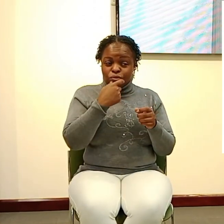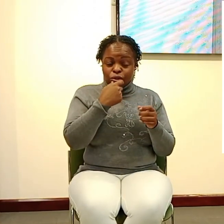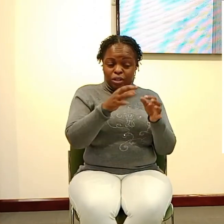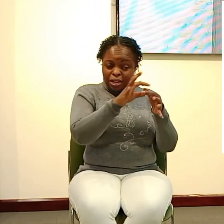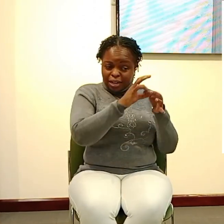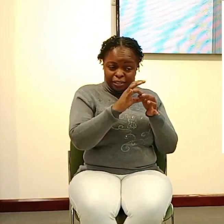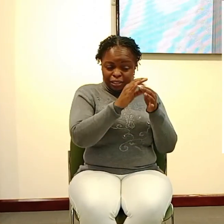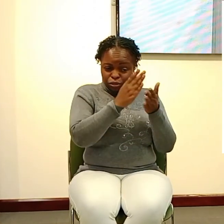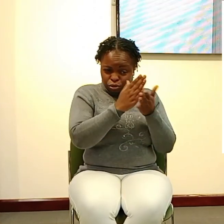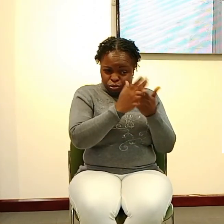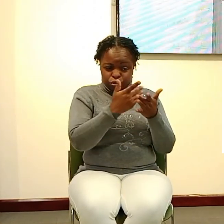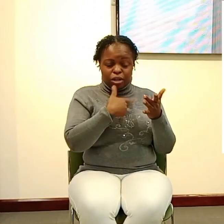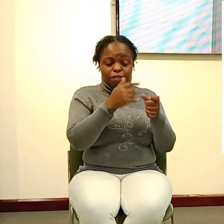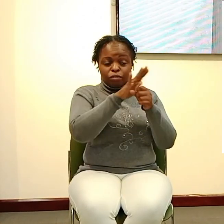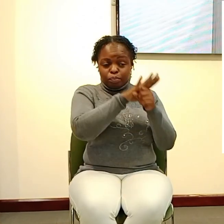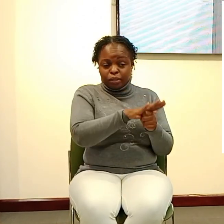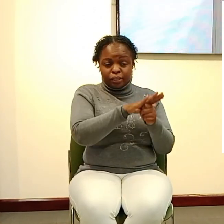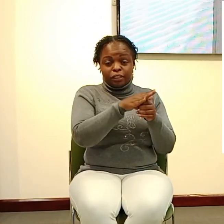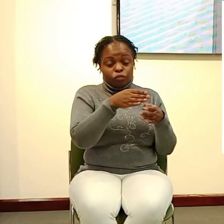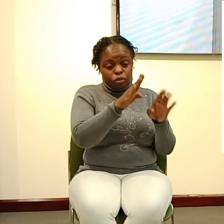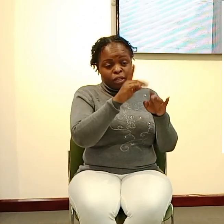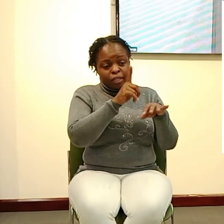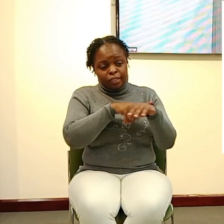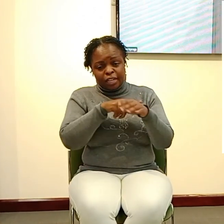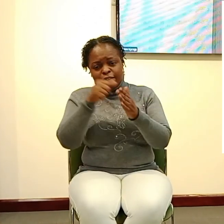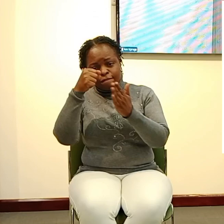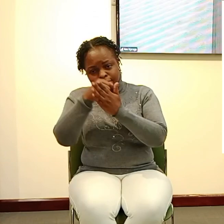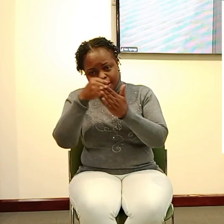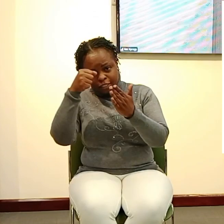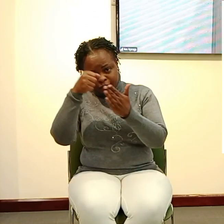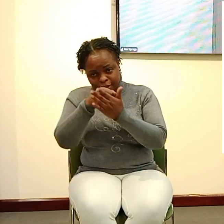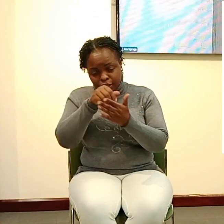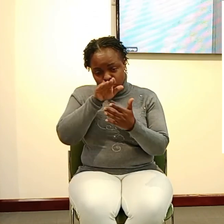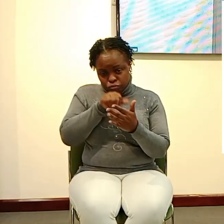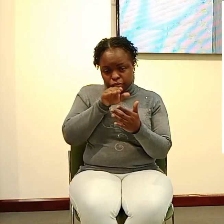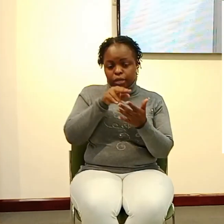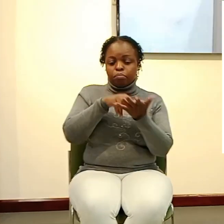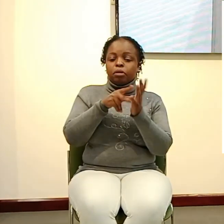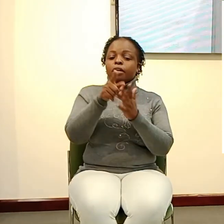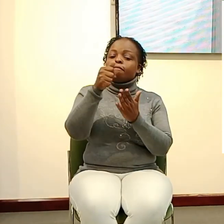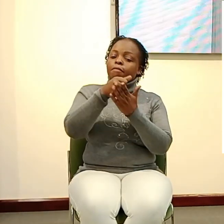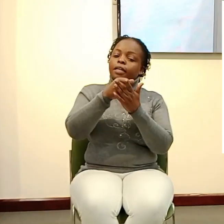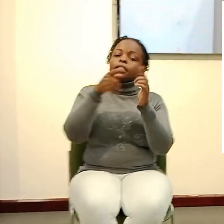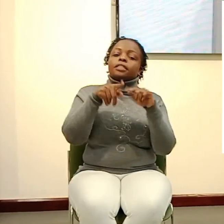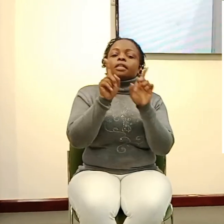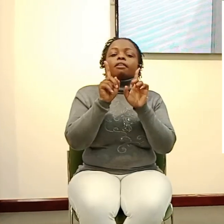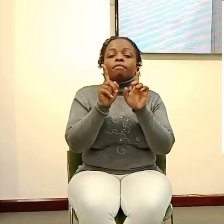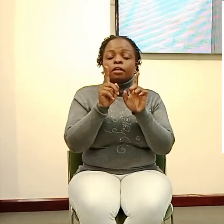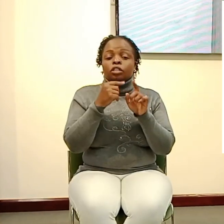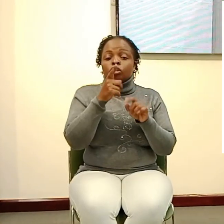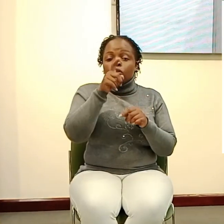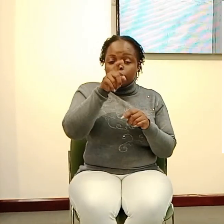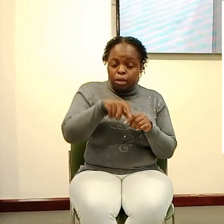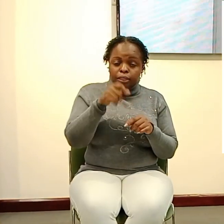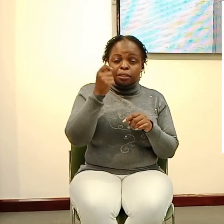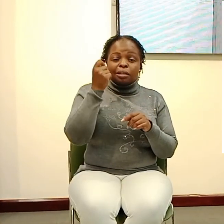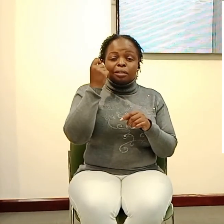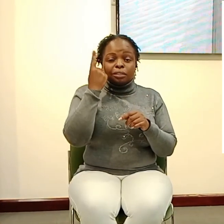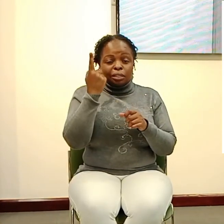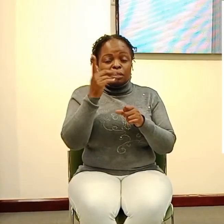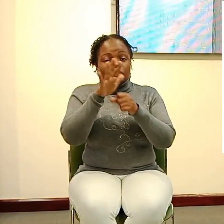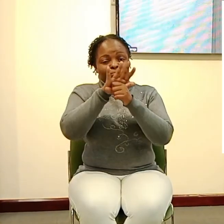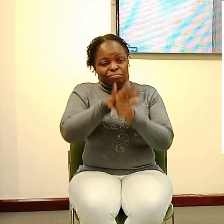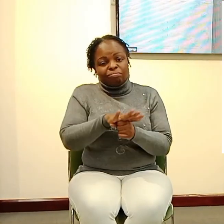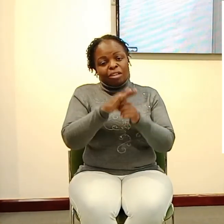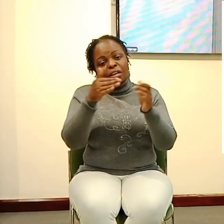an oppressive Nini. So as you fight your fellow woman, you are fighting yourself, you know? And so we need to understand that the